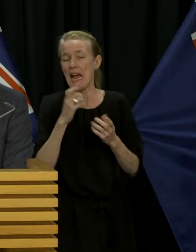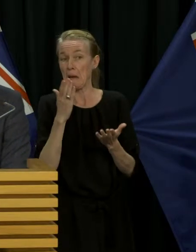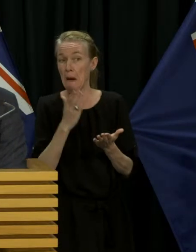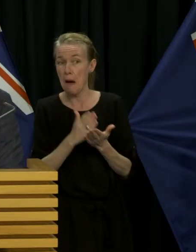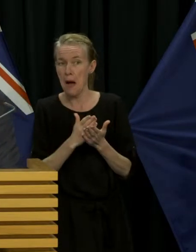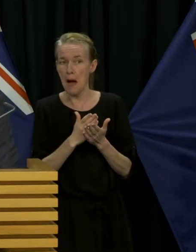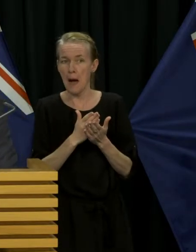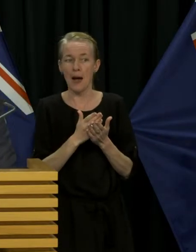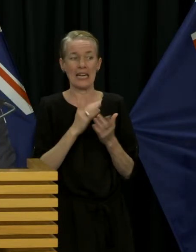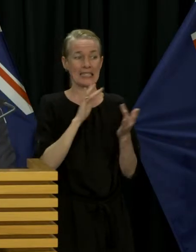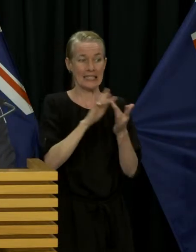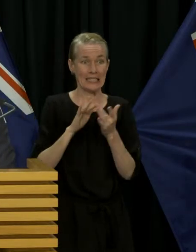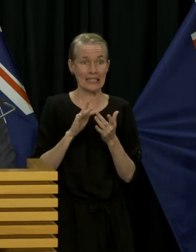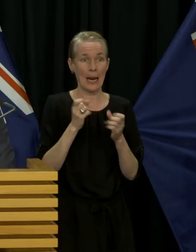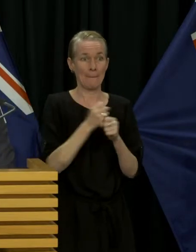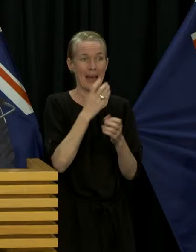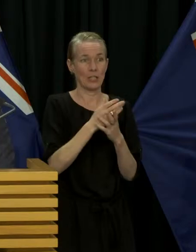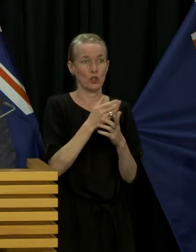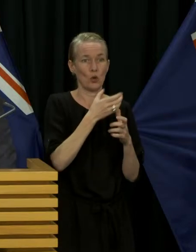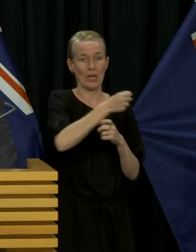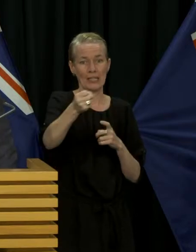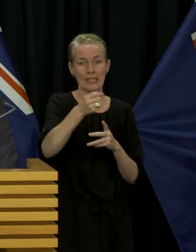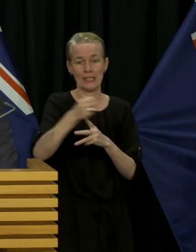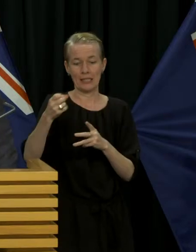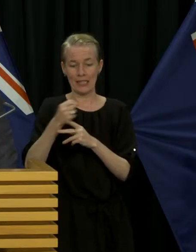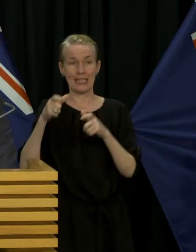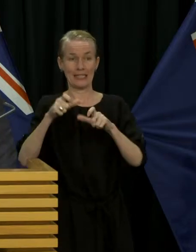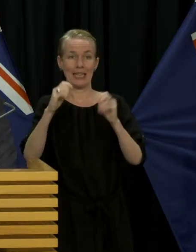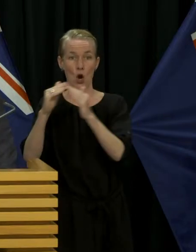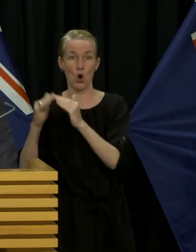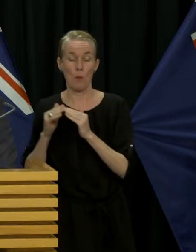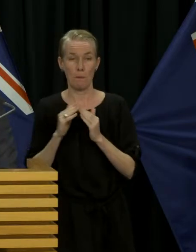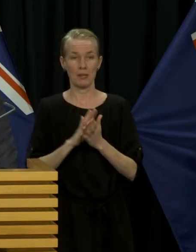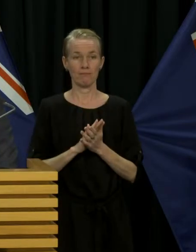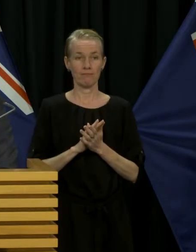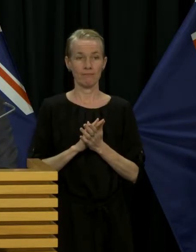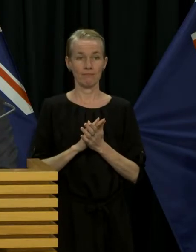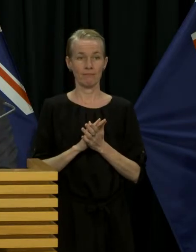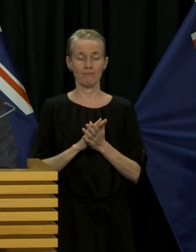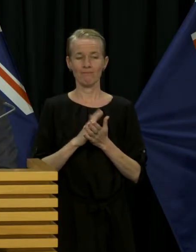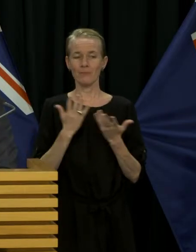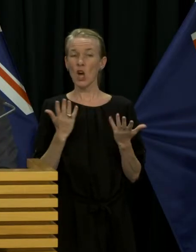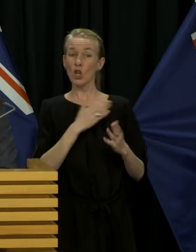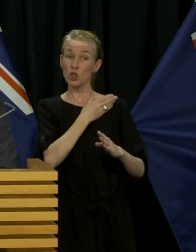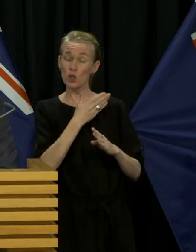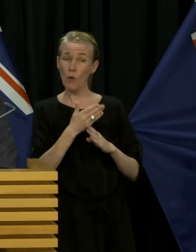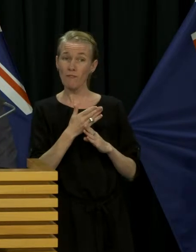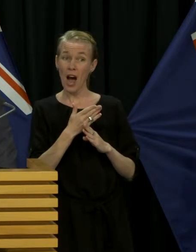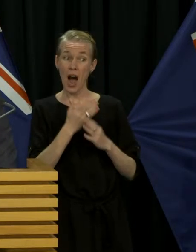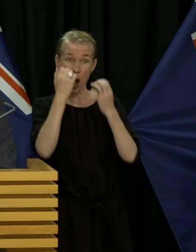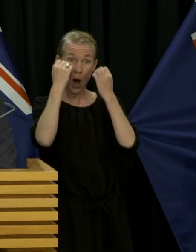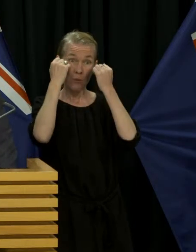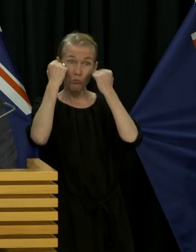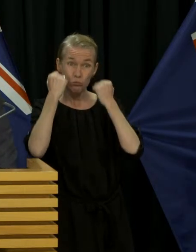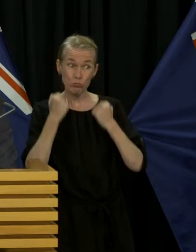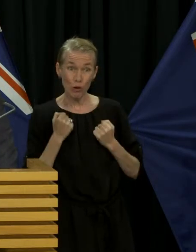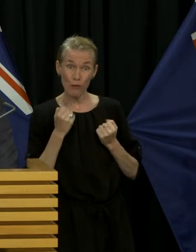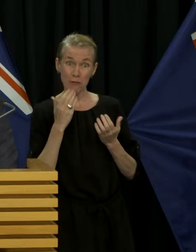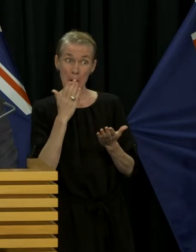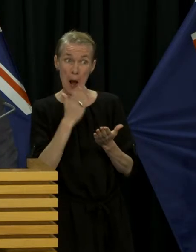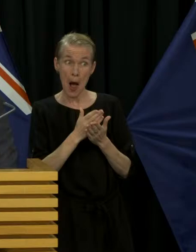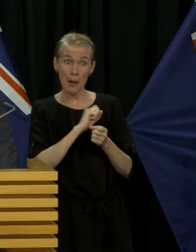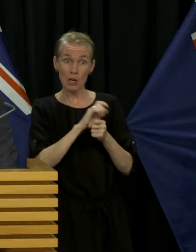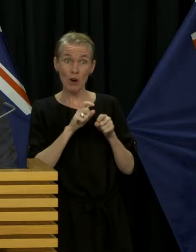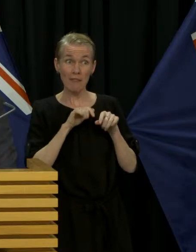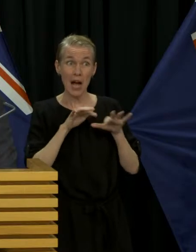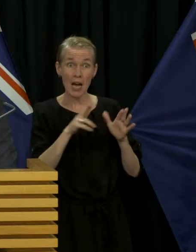where we've had some of our higher community testing rates over the last 4 weeks. There's nothing to suggest we've had no positive tests there. Our